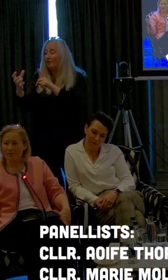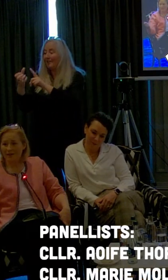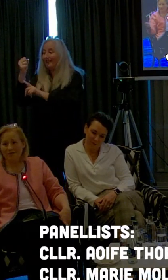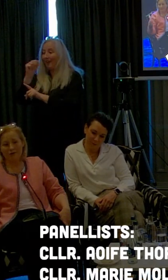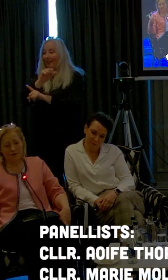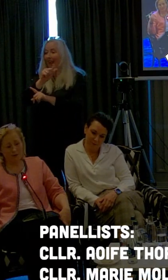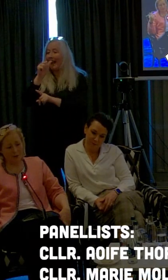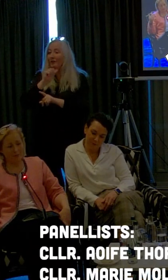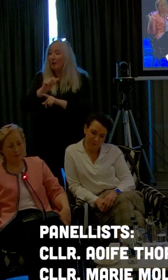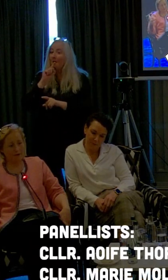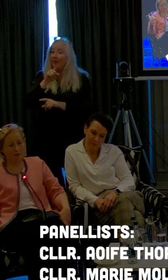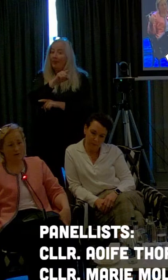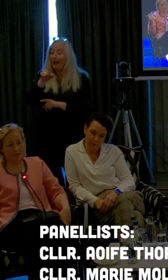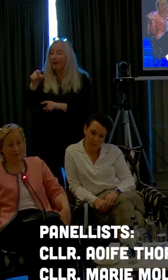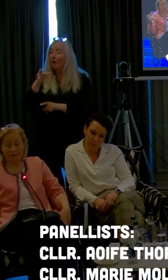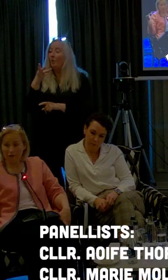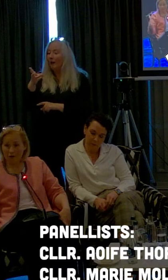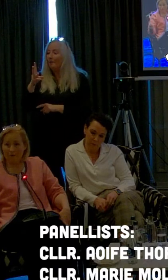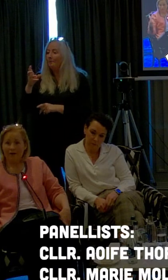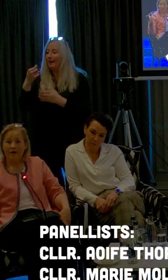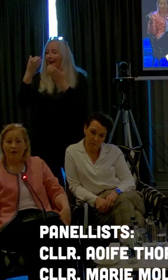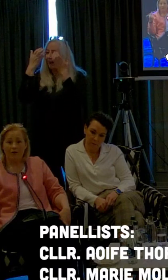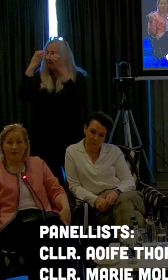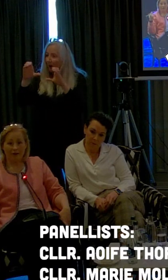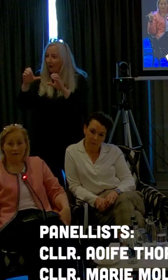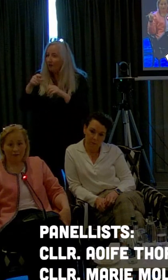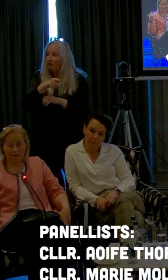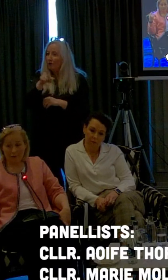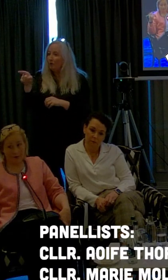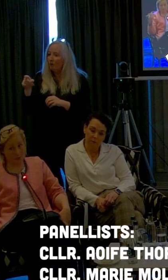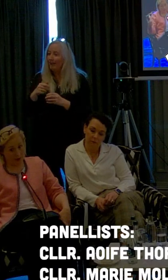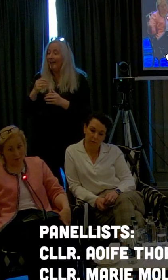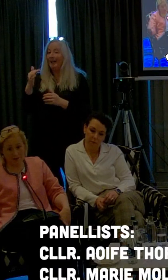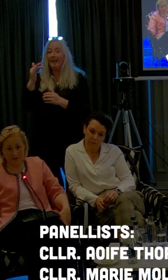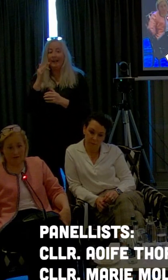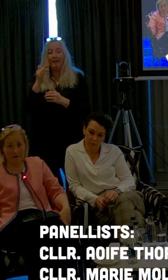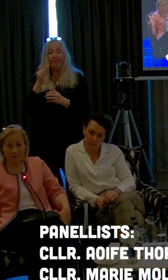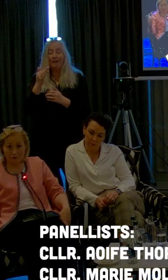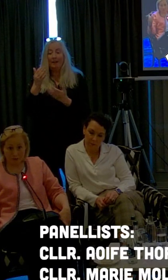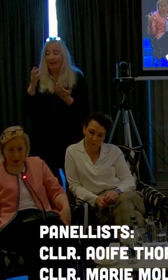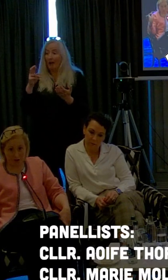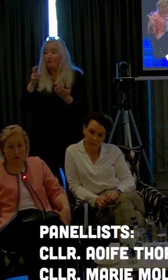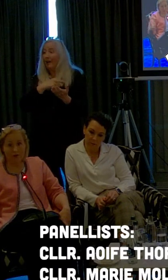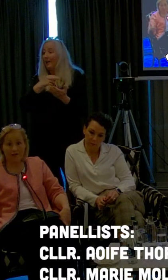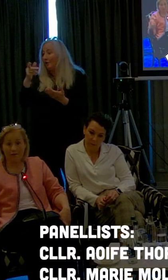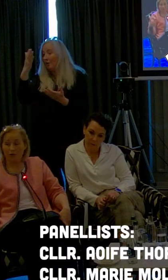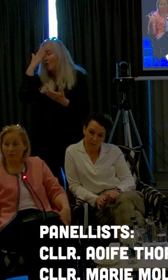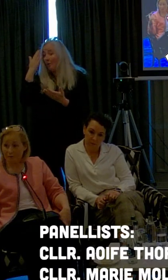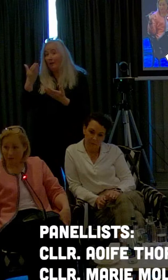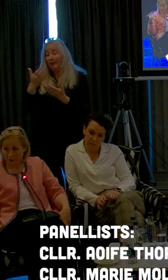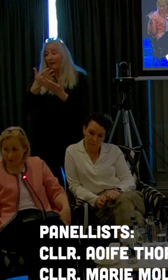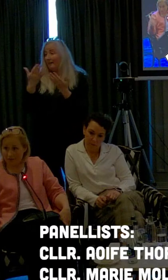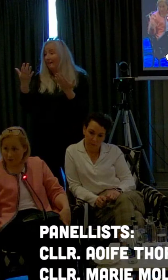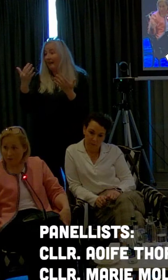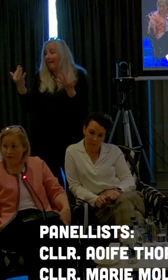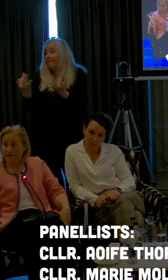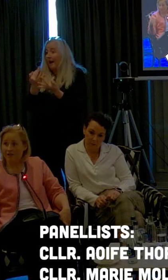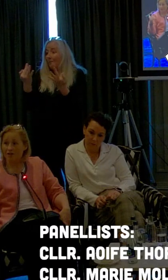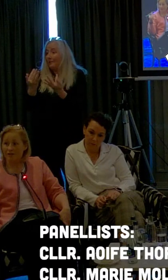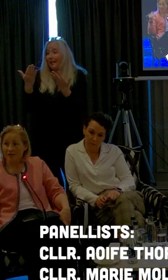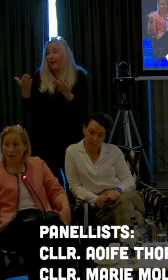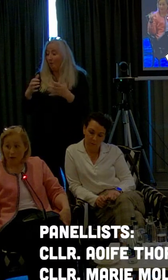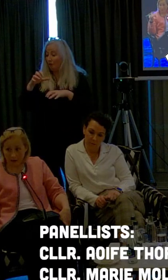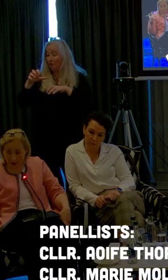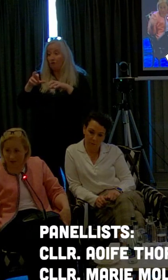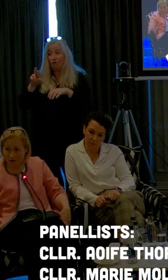even sometimes, you know, you'll meet people who are in bad form, or they've had a very, you know, because we are meeting farmers who are actually struggling at the moment with very difficult weather